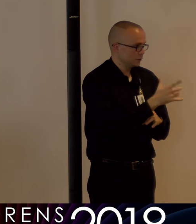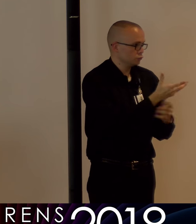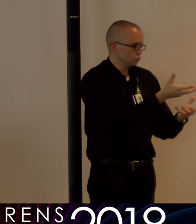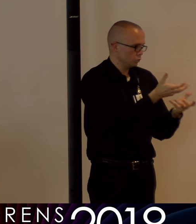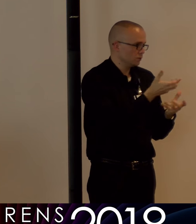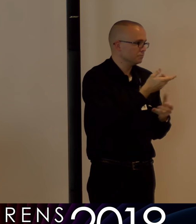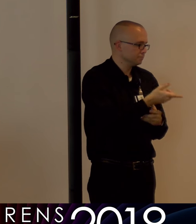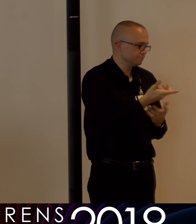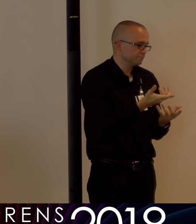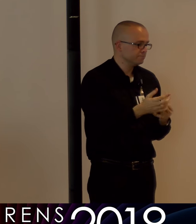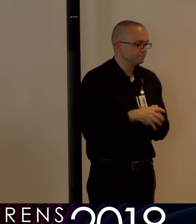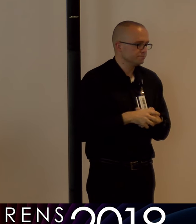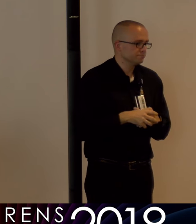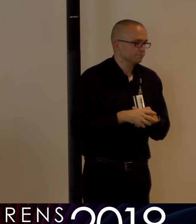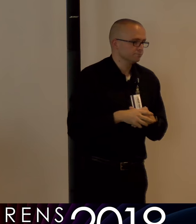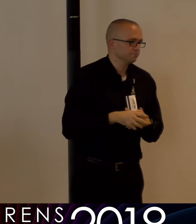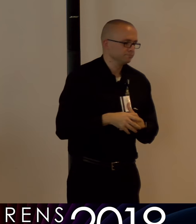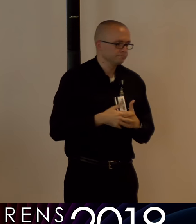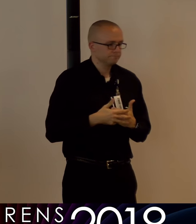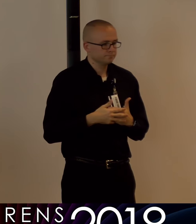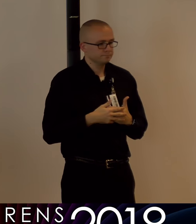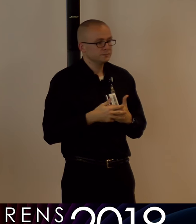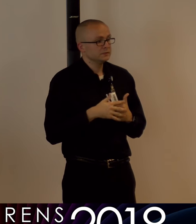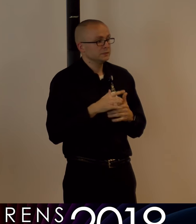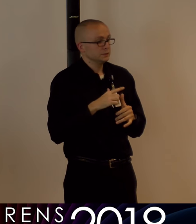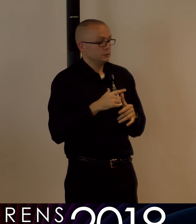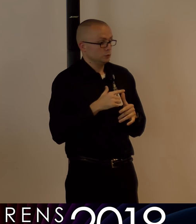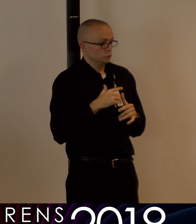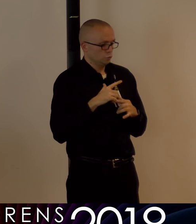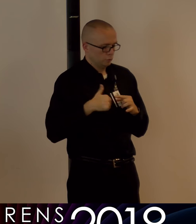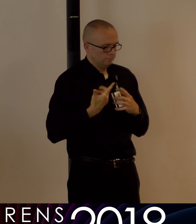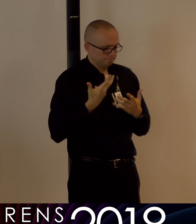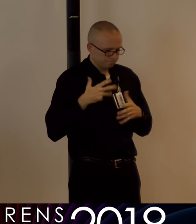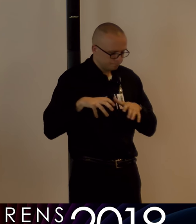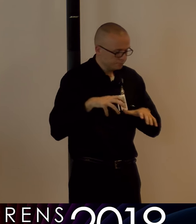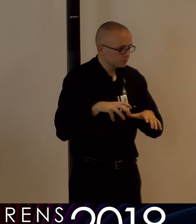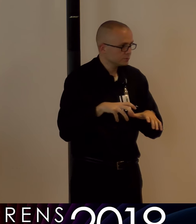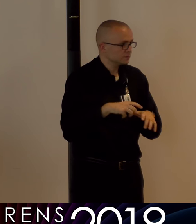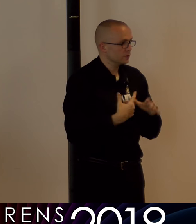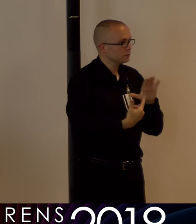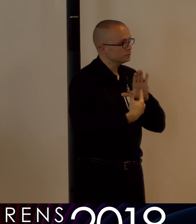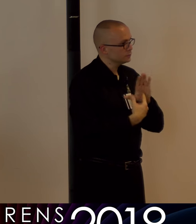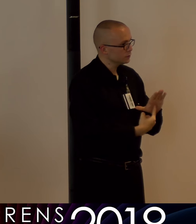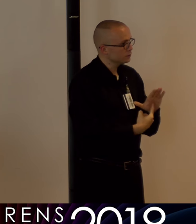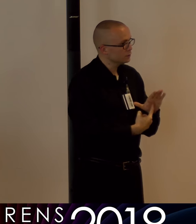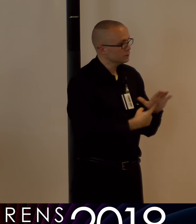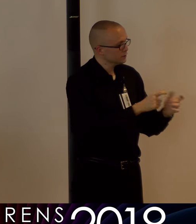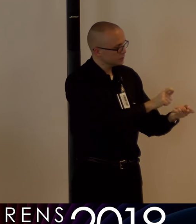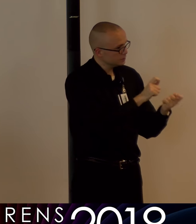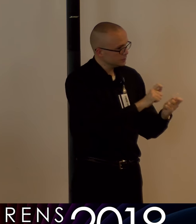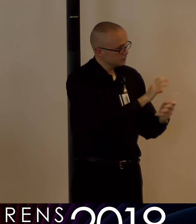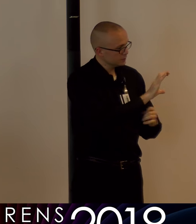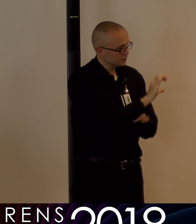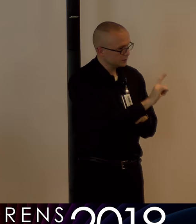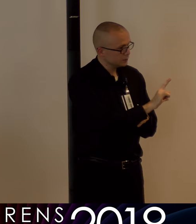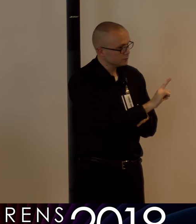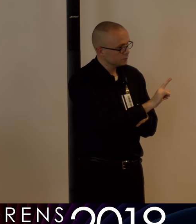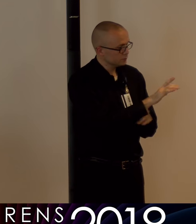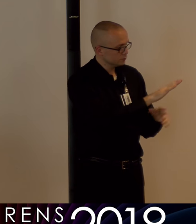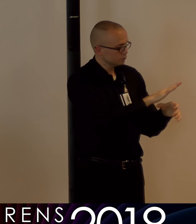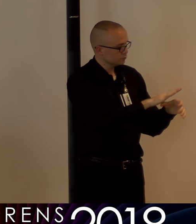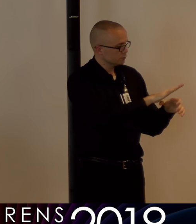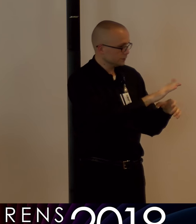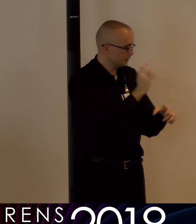want, basically. Okay? And when they did this, they were able to show that specific cells in regions of